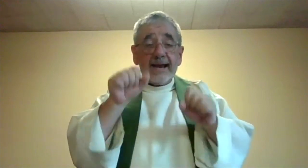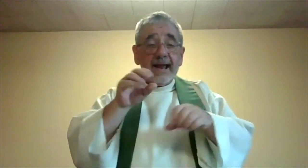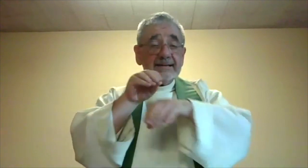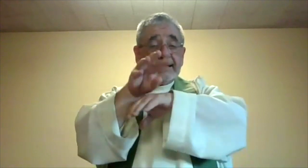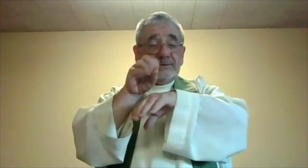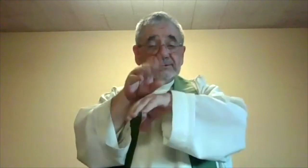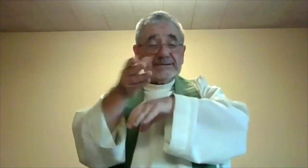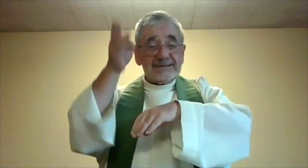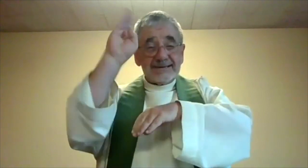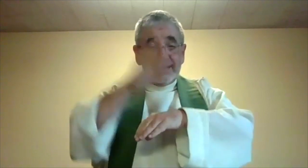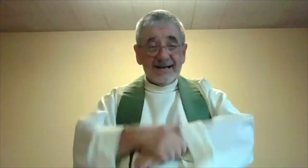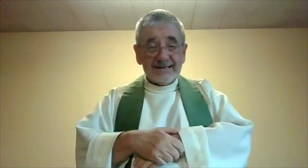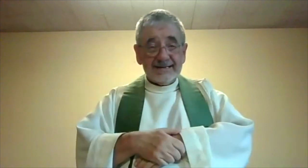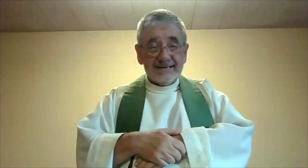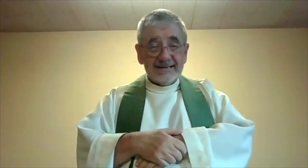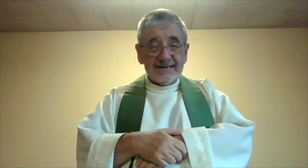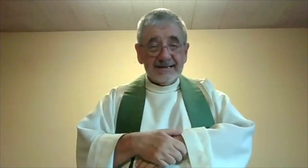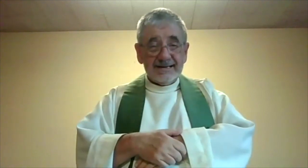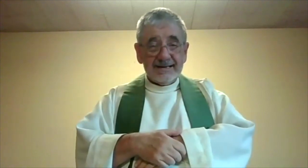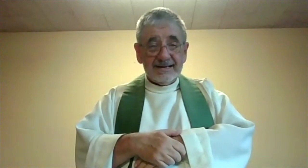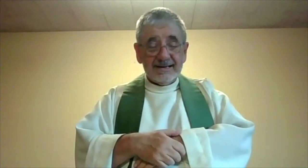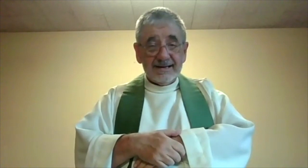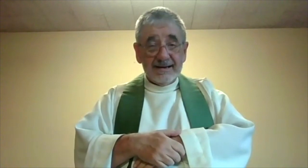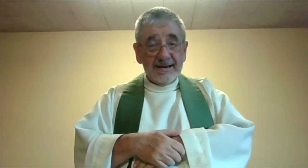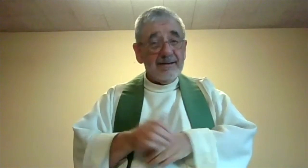who can counsel God?